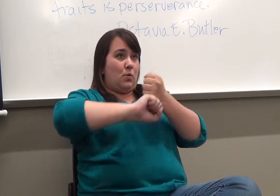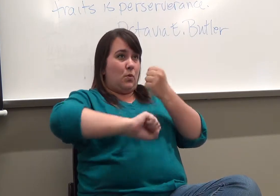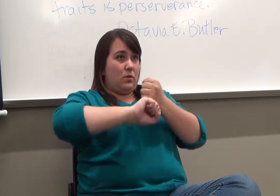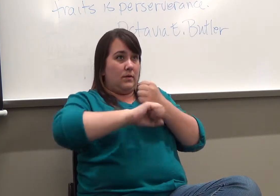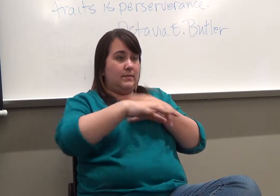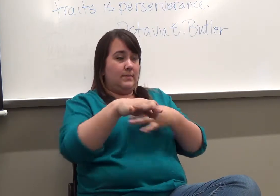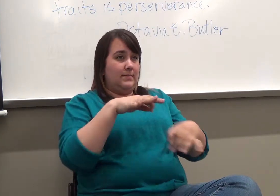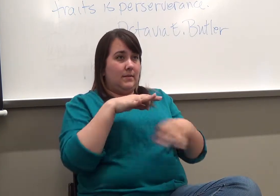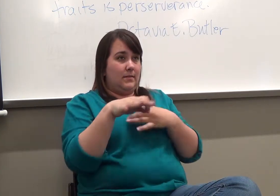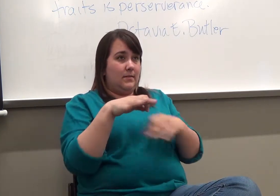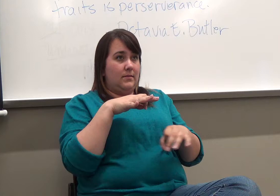details,